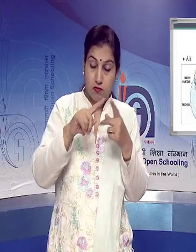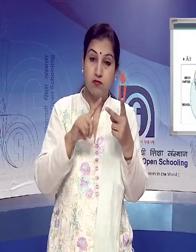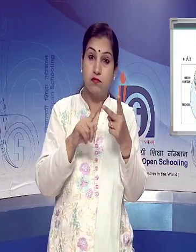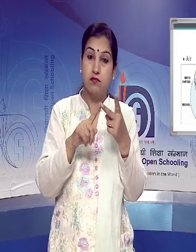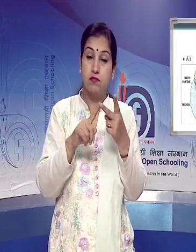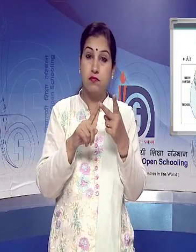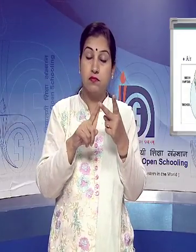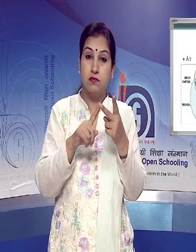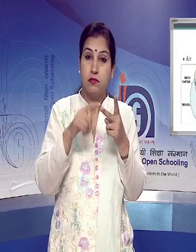cold,